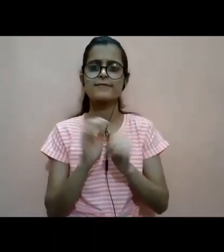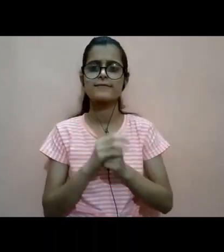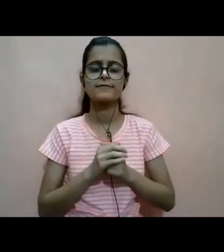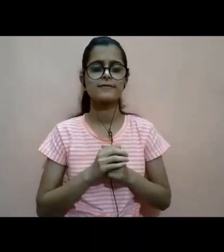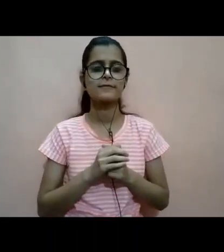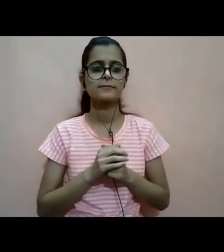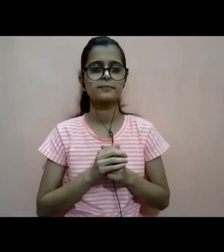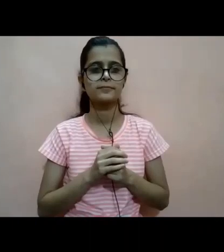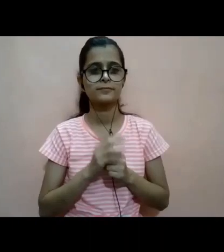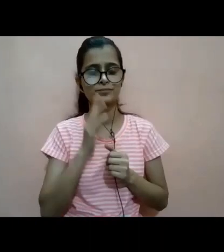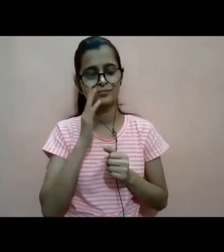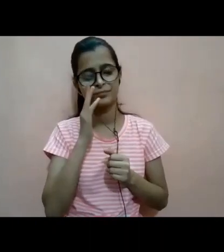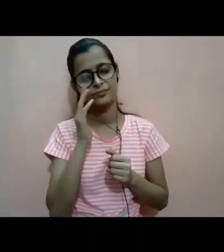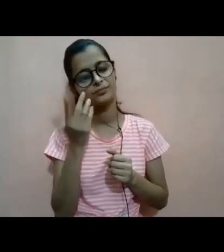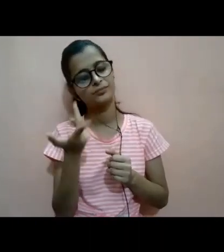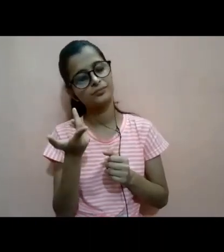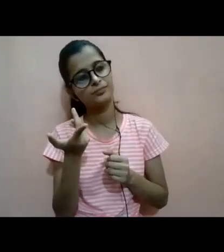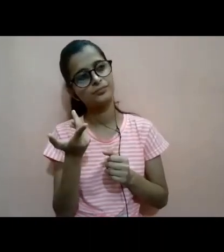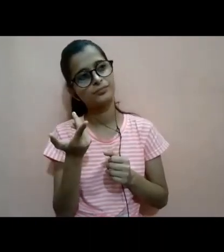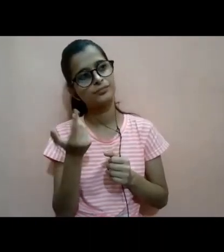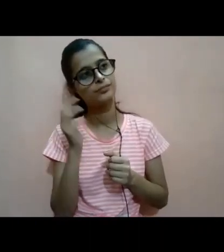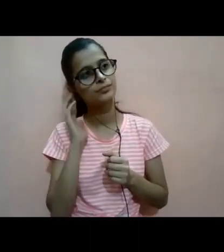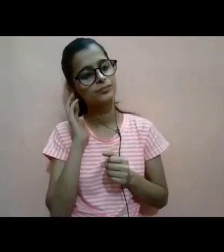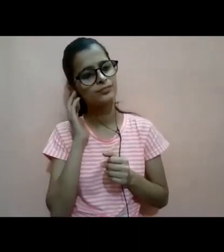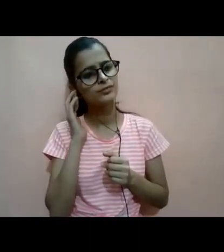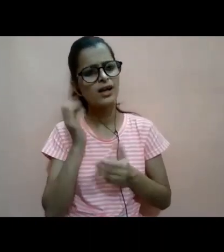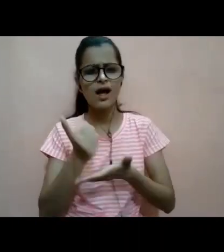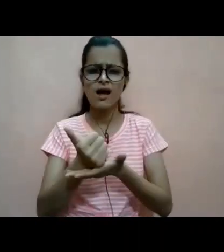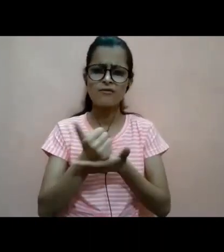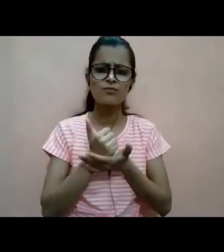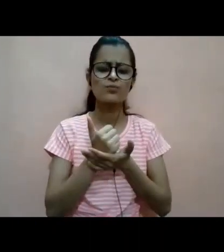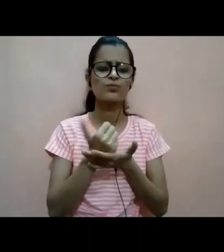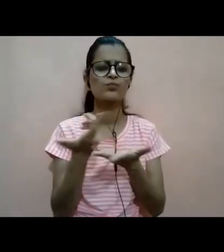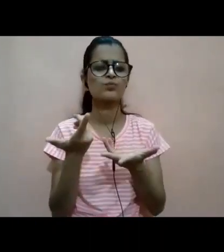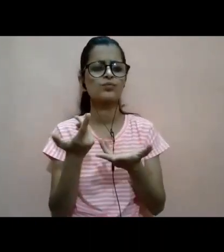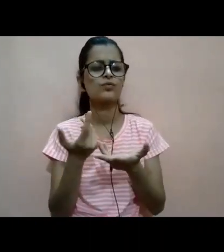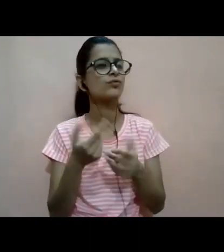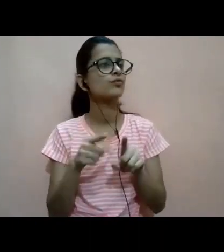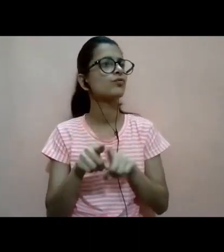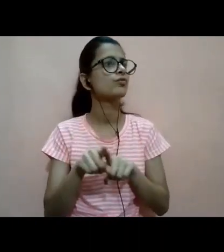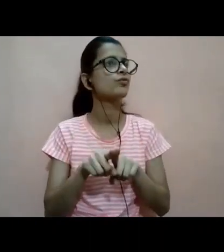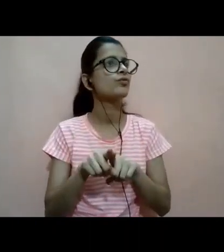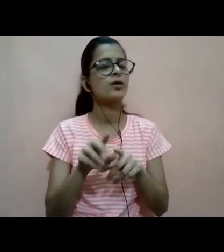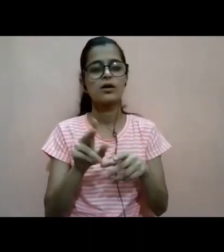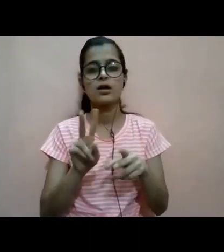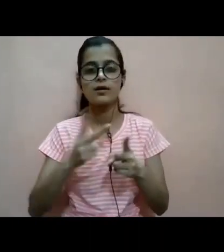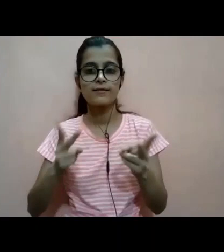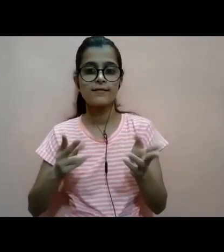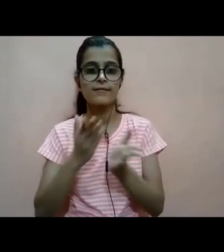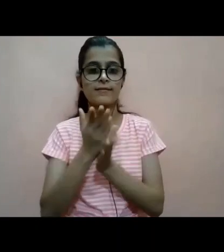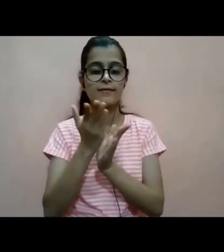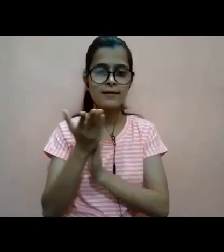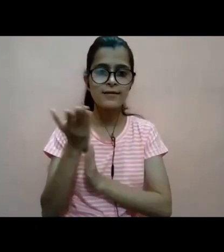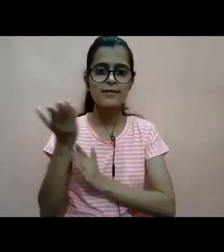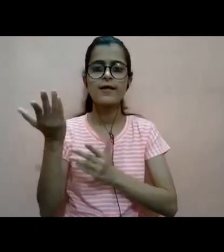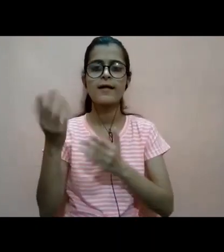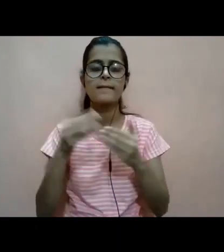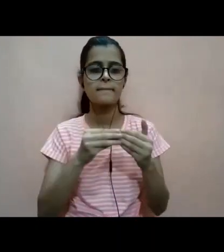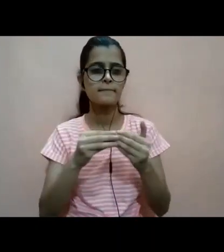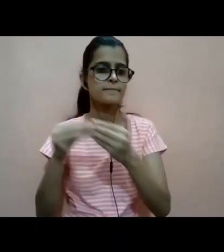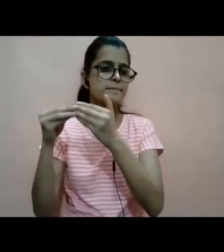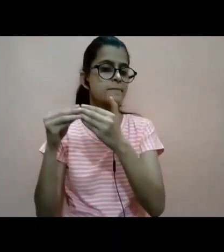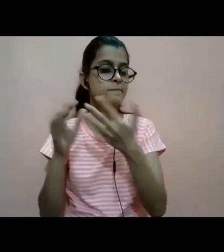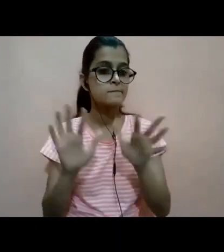is in one sense helpful because it understands how desire is channeled and understood, but